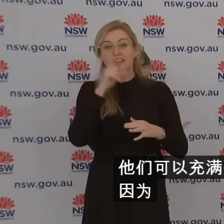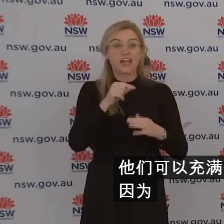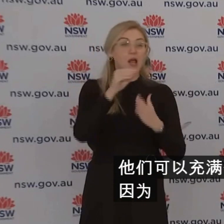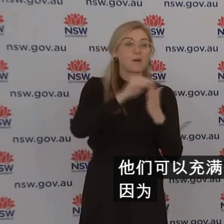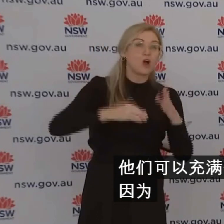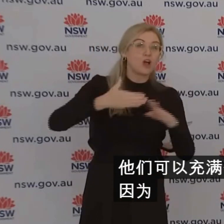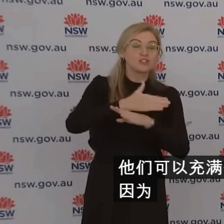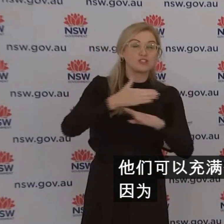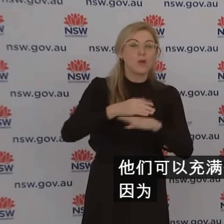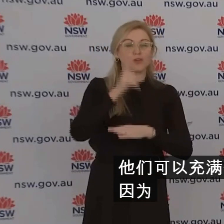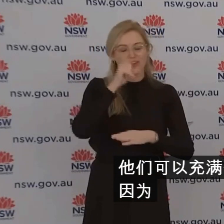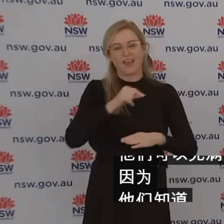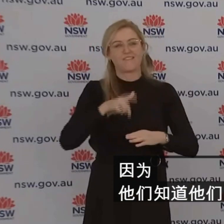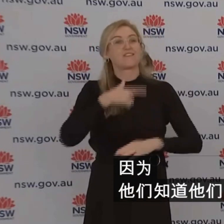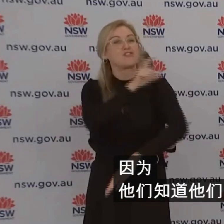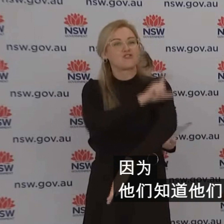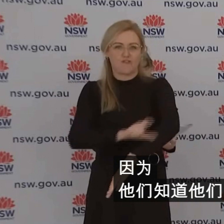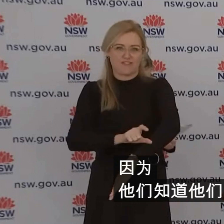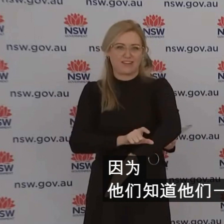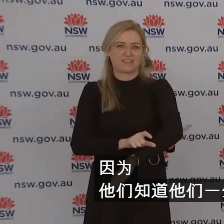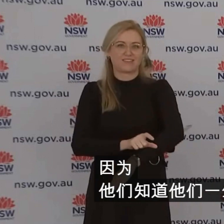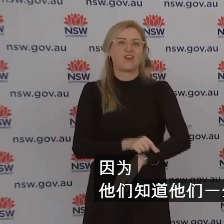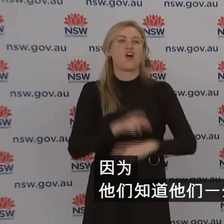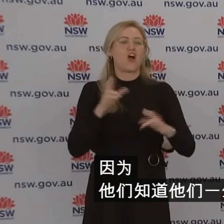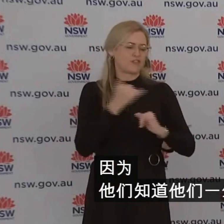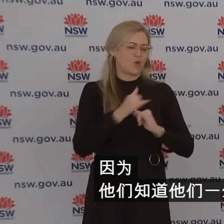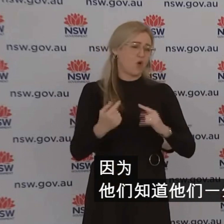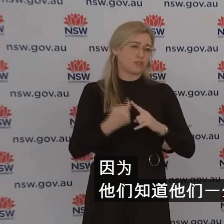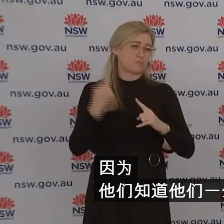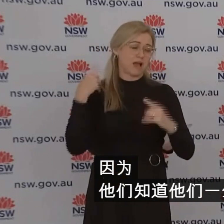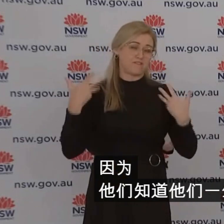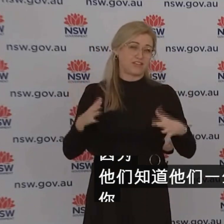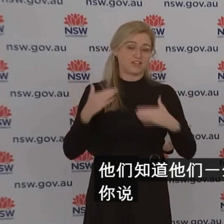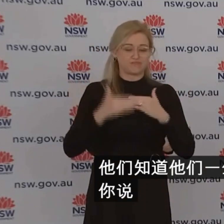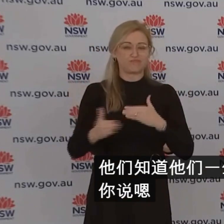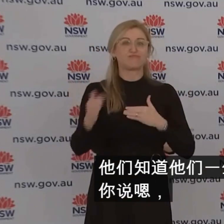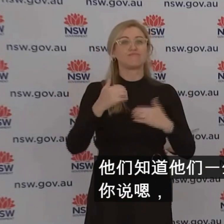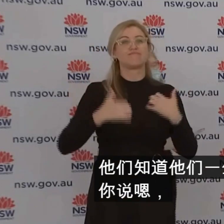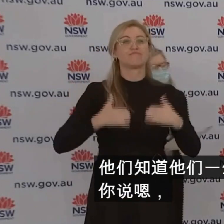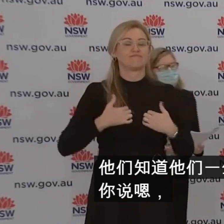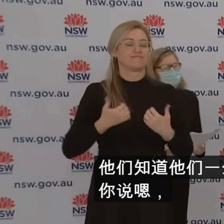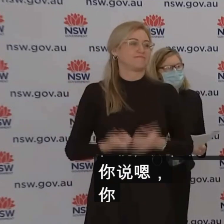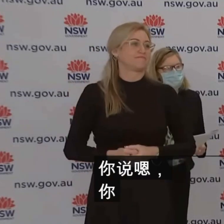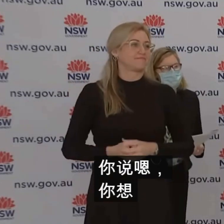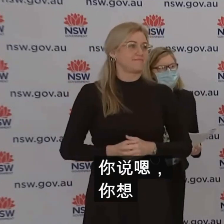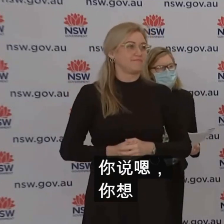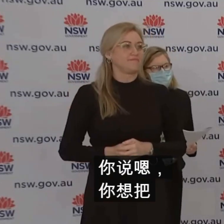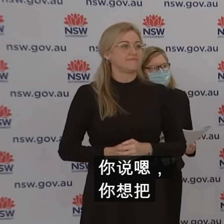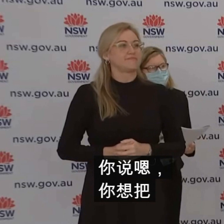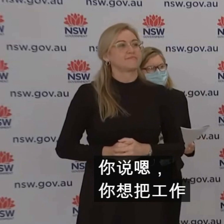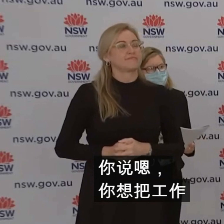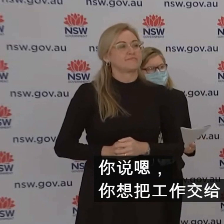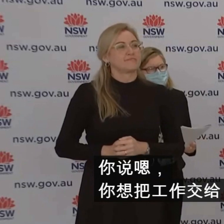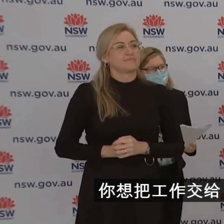confidence, knowing that the worst period, hopefully, of their lives is behind them. You've said that you wanted to